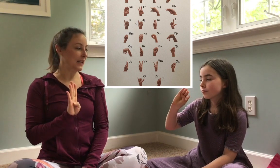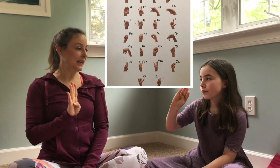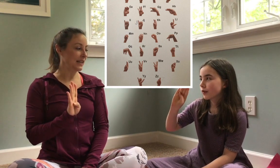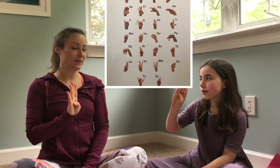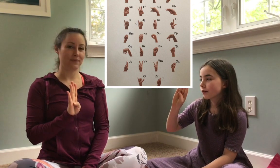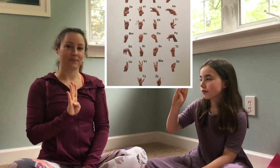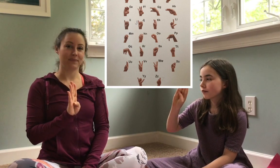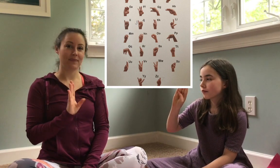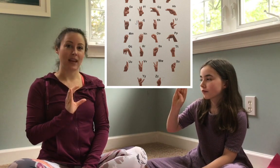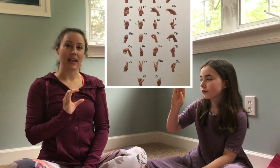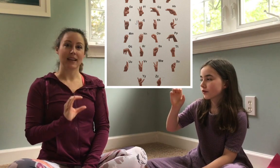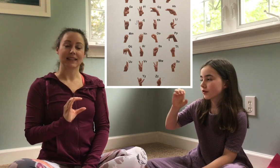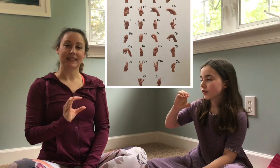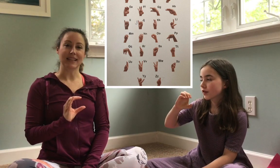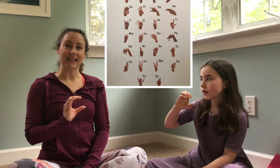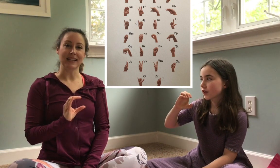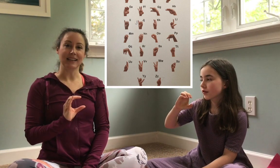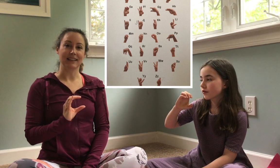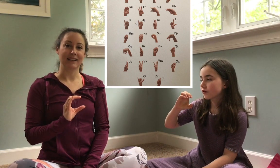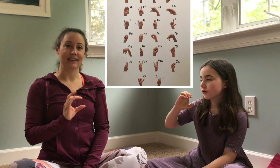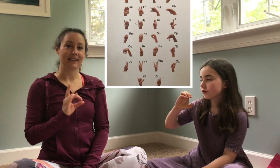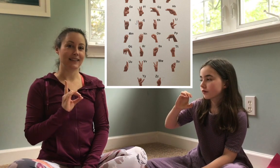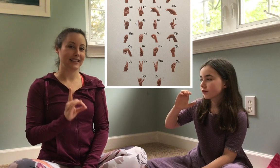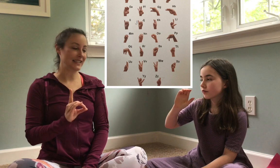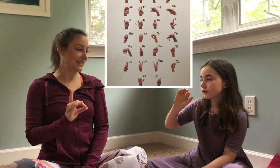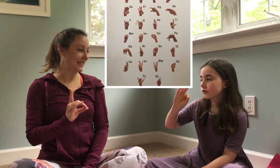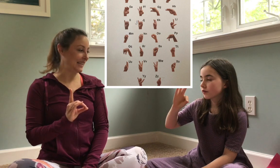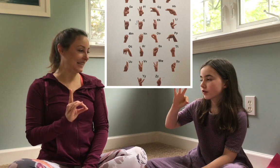B, C, D,